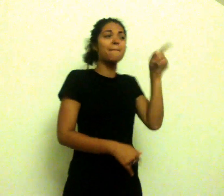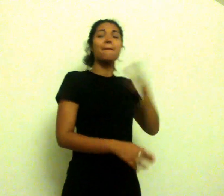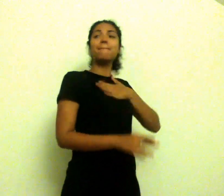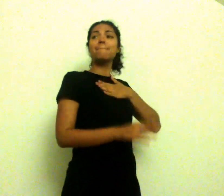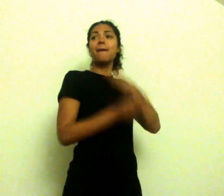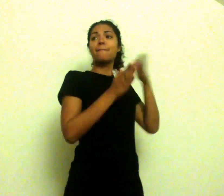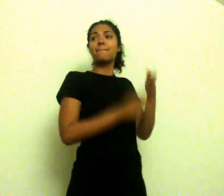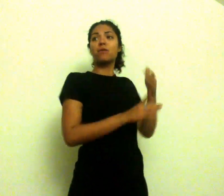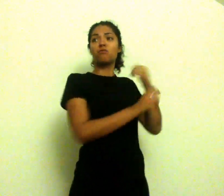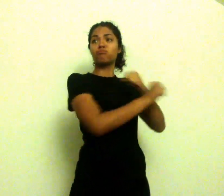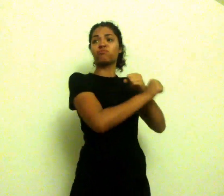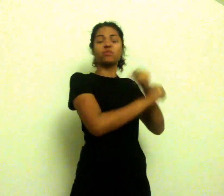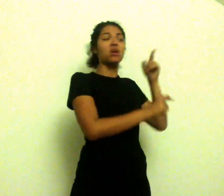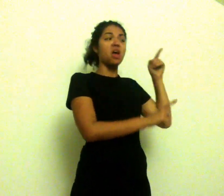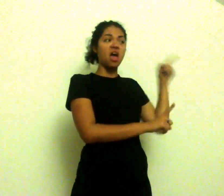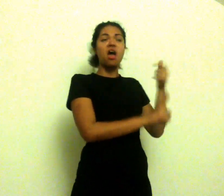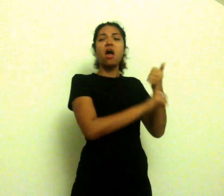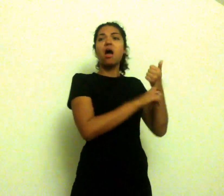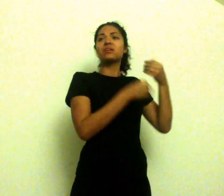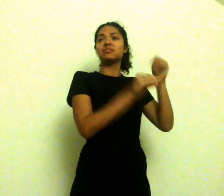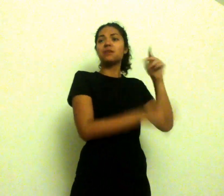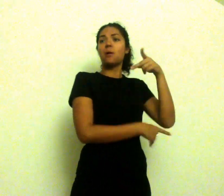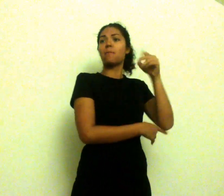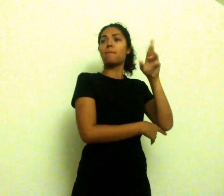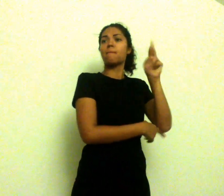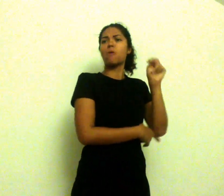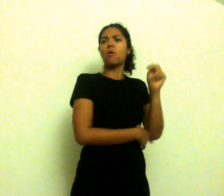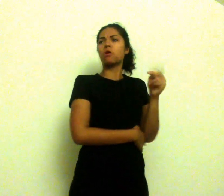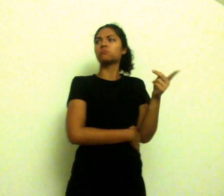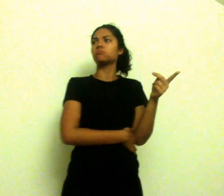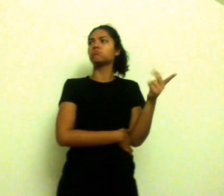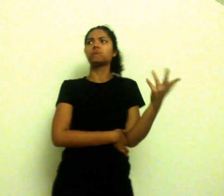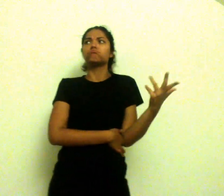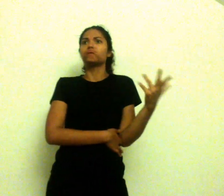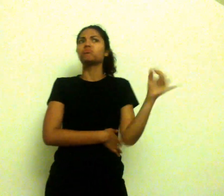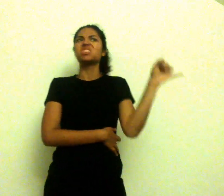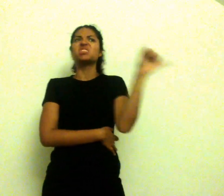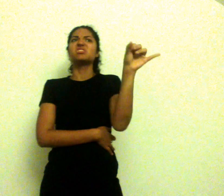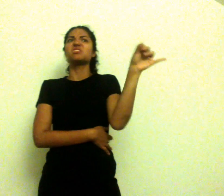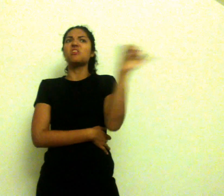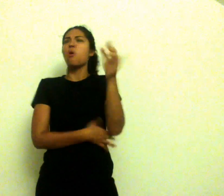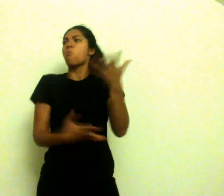go into it, and call that art, and call my client's products pornography?